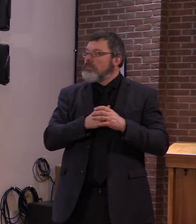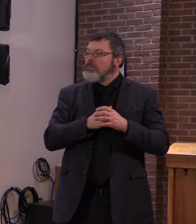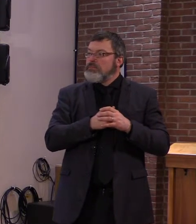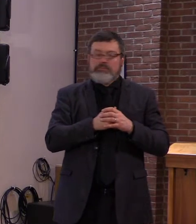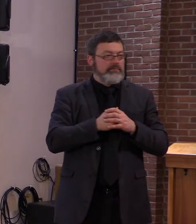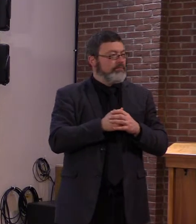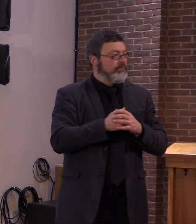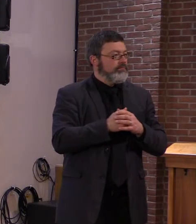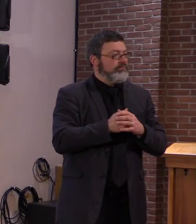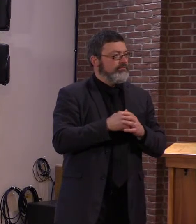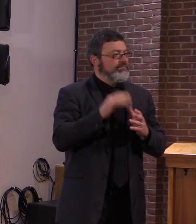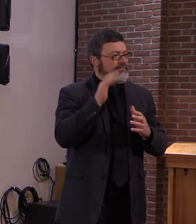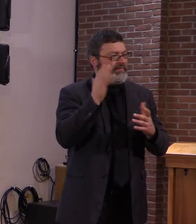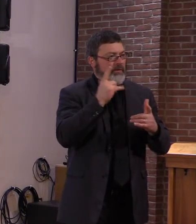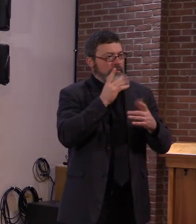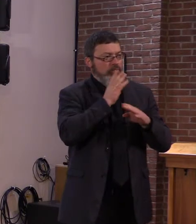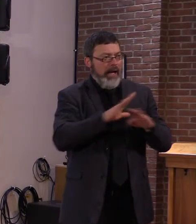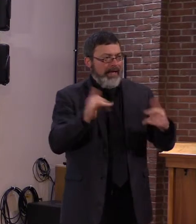hashtag